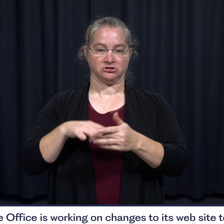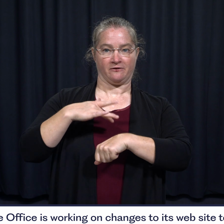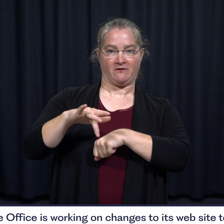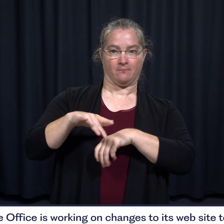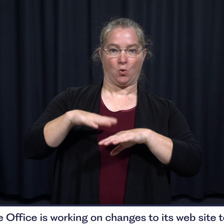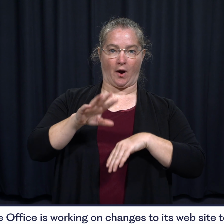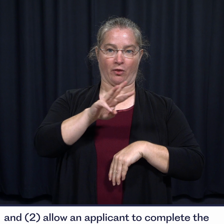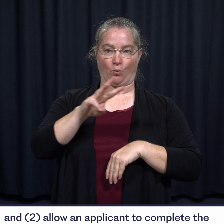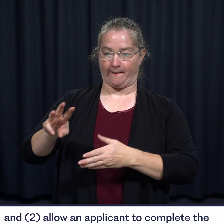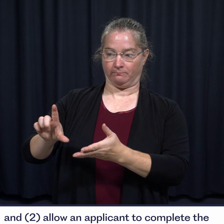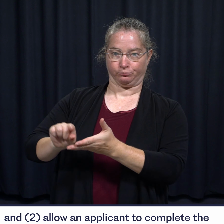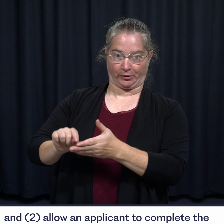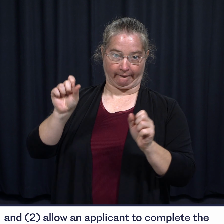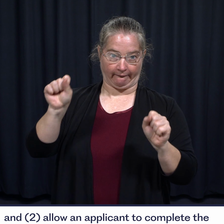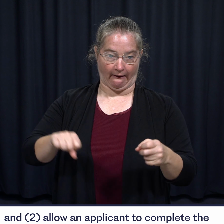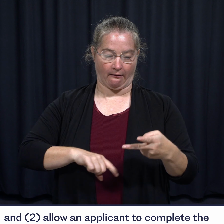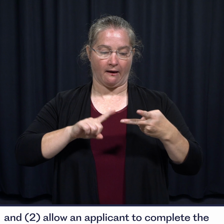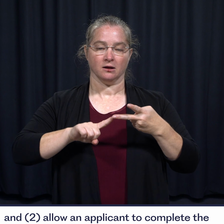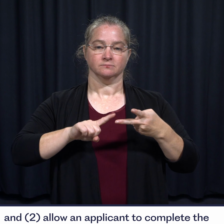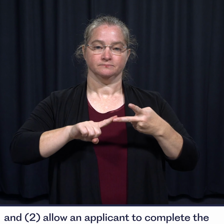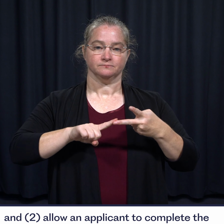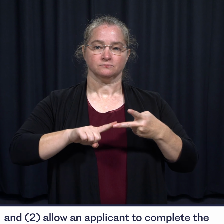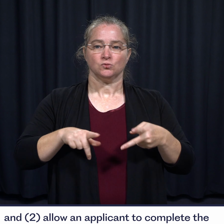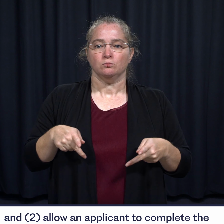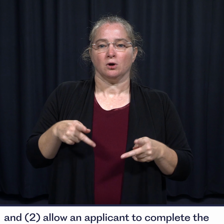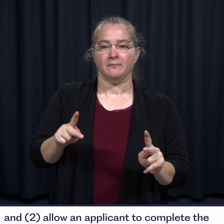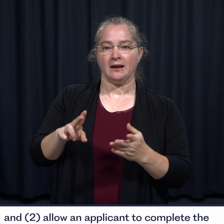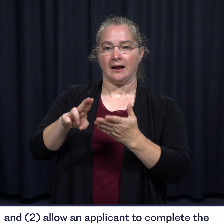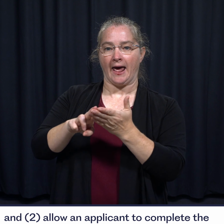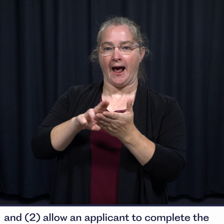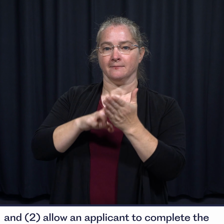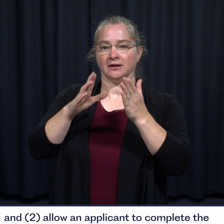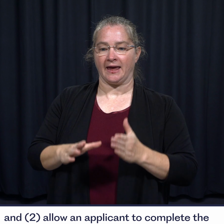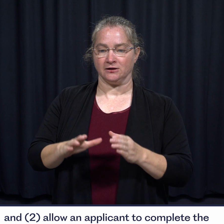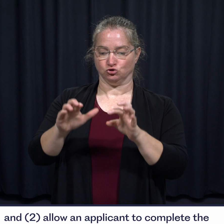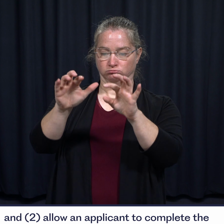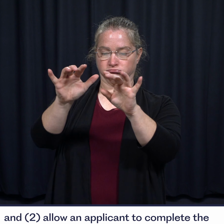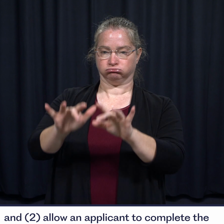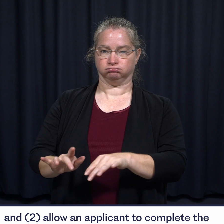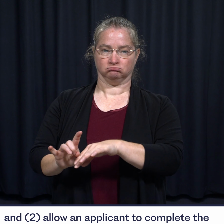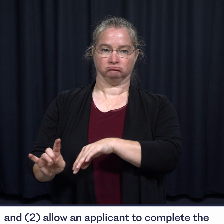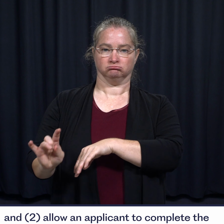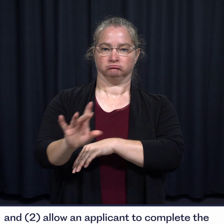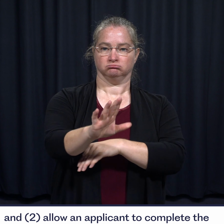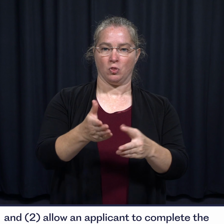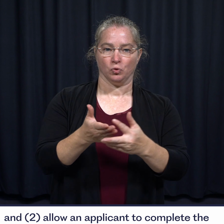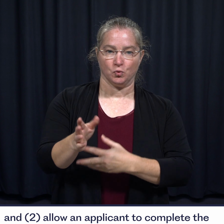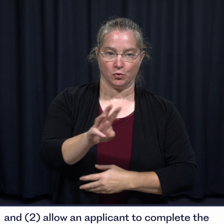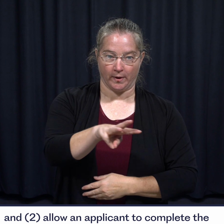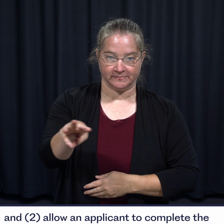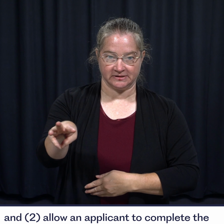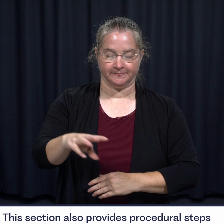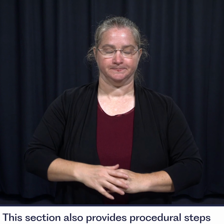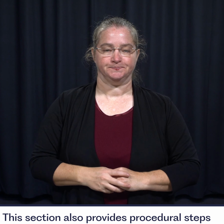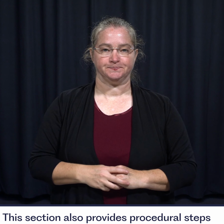website, and 2. Allow an applicant to complete the application through the website. This